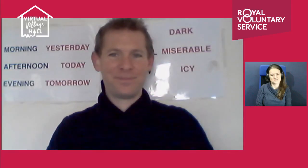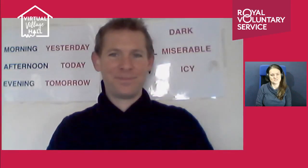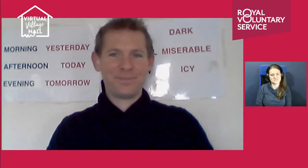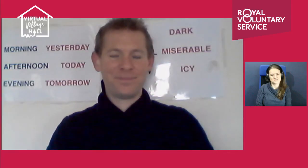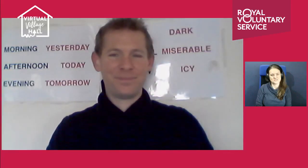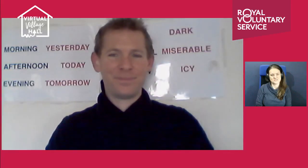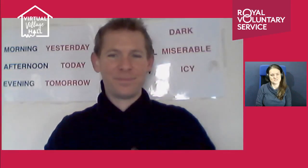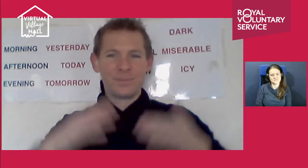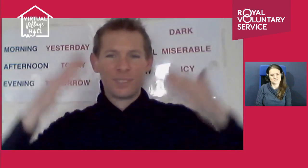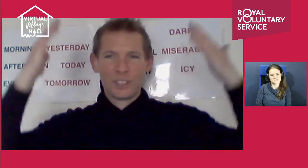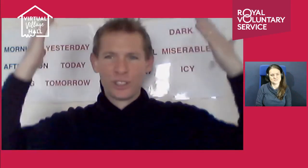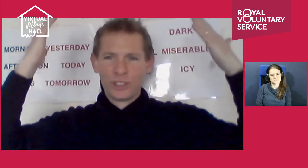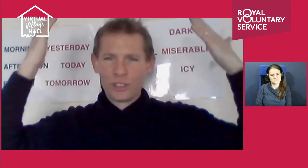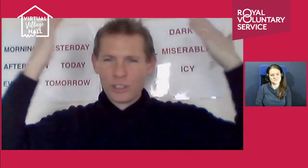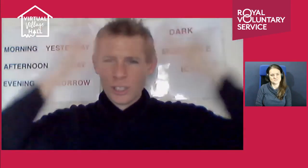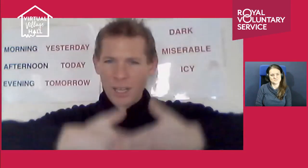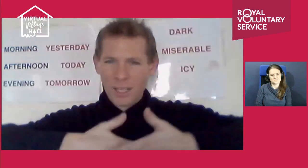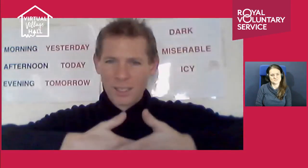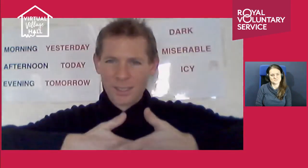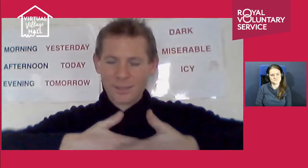Dark.